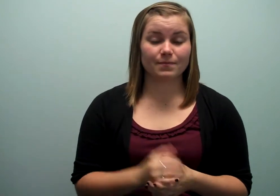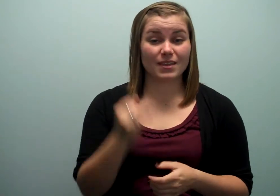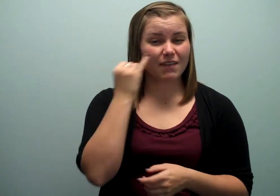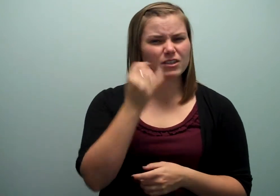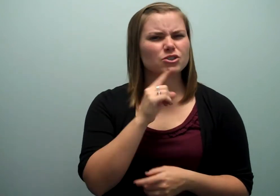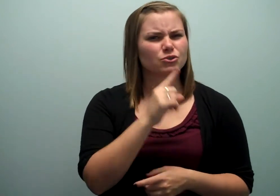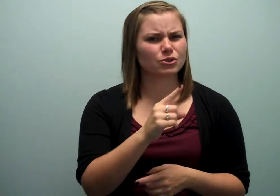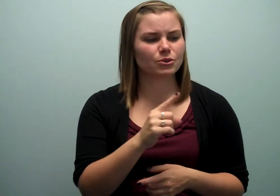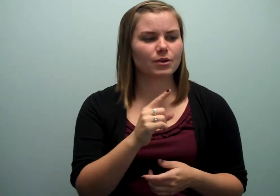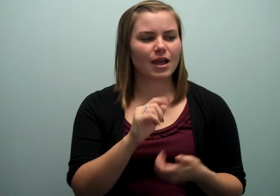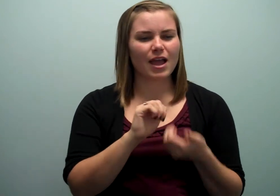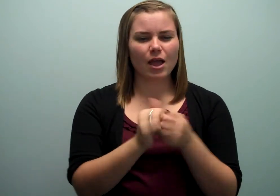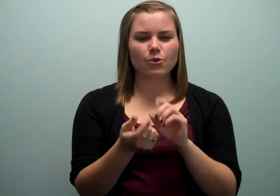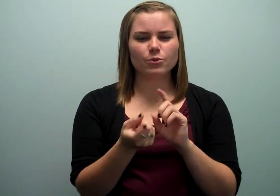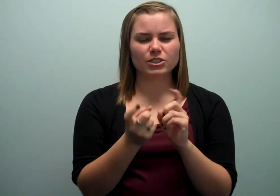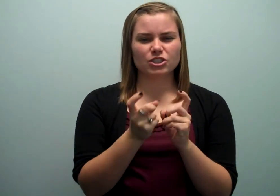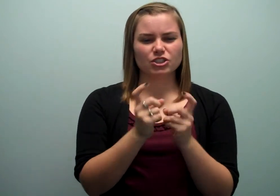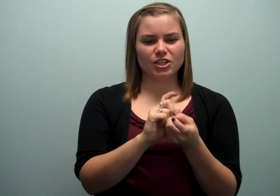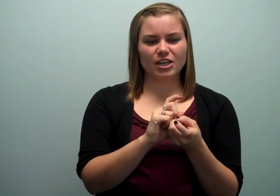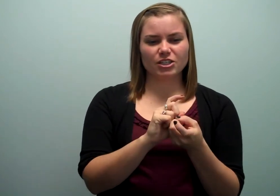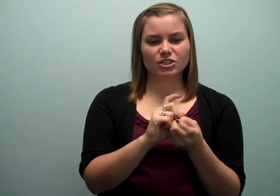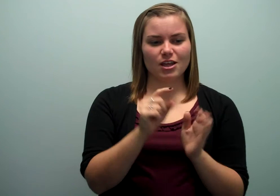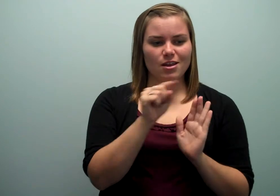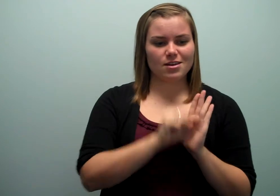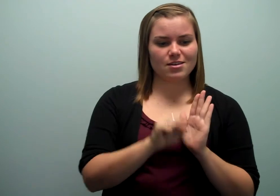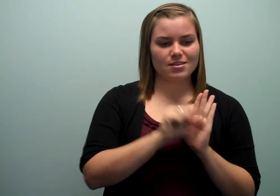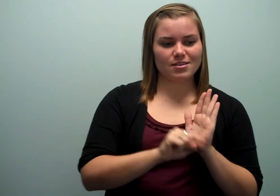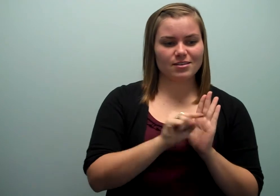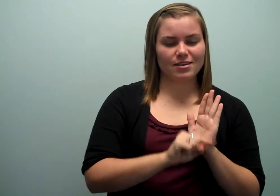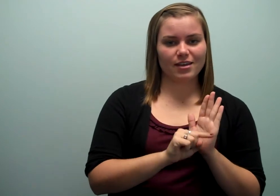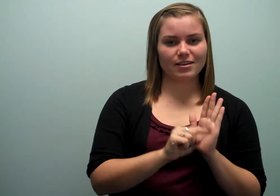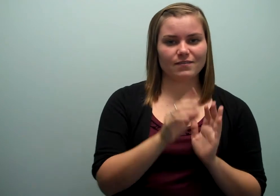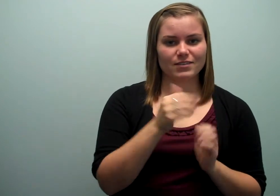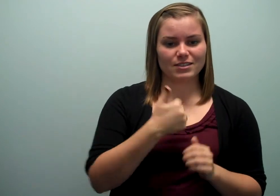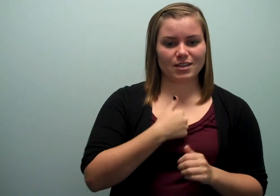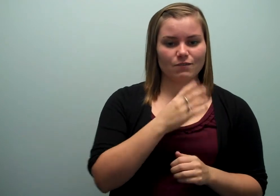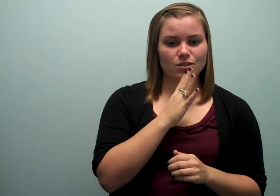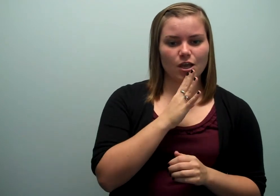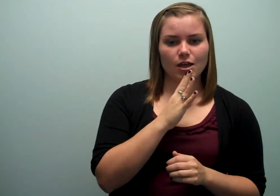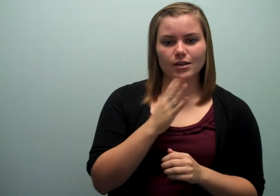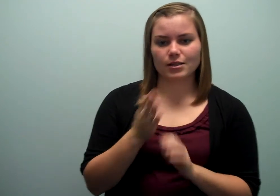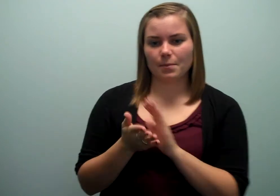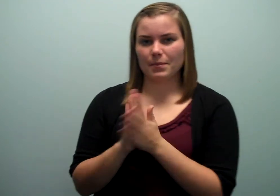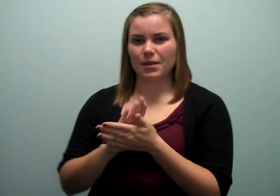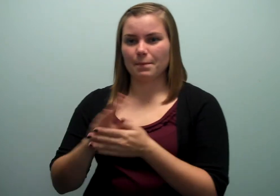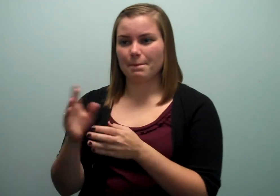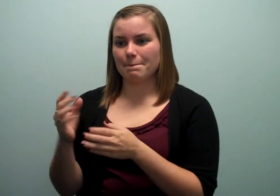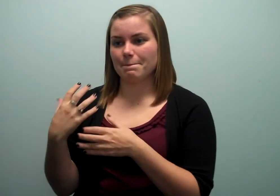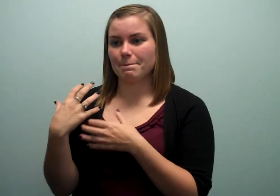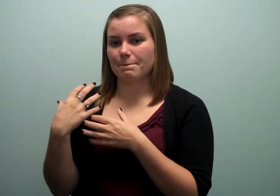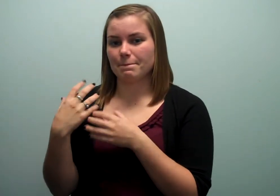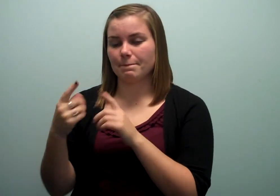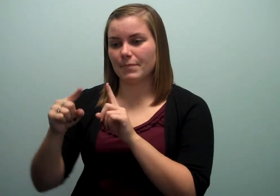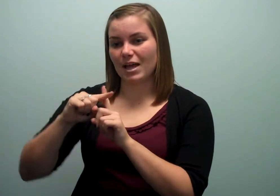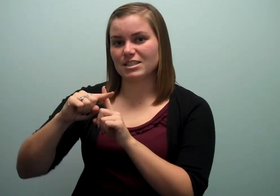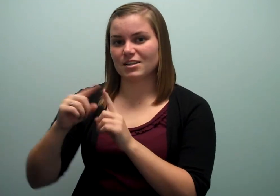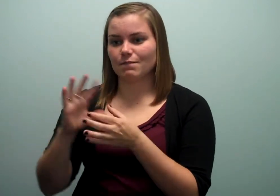true, how do we turn our negative self-chatter into powerful I can messages? Well, one thing